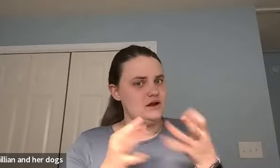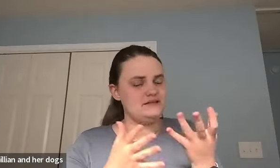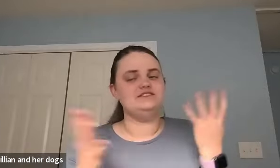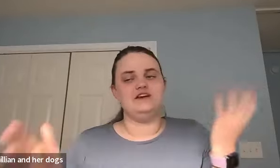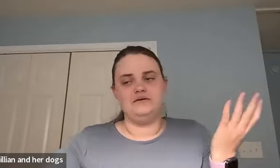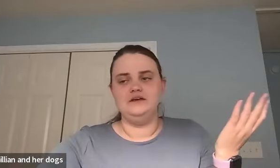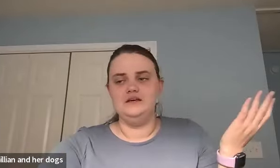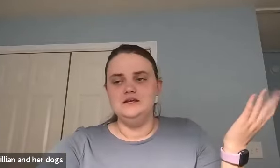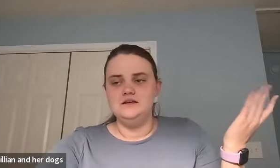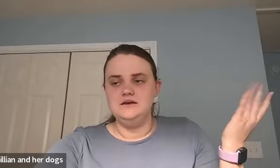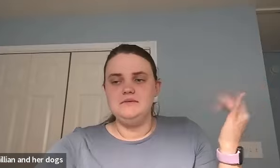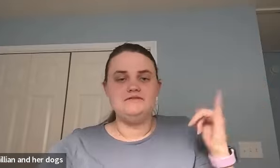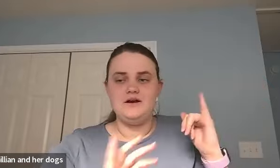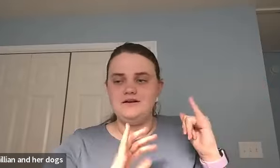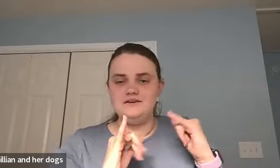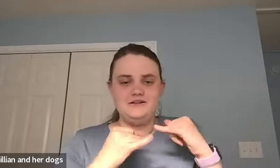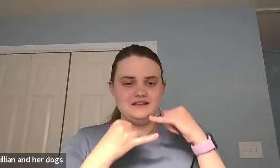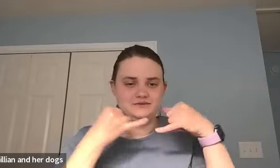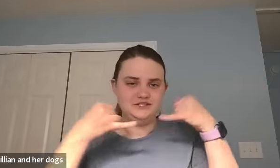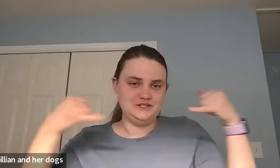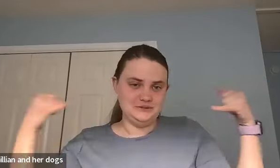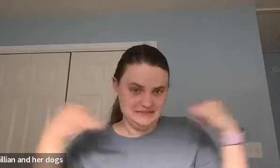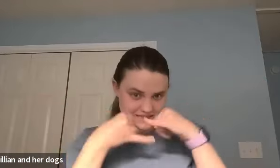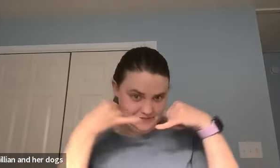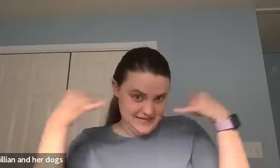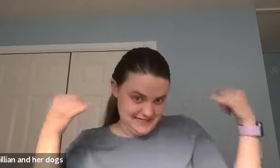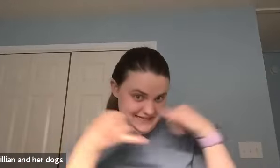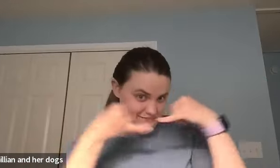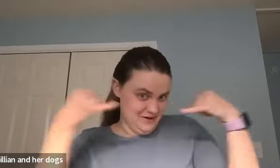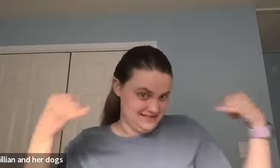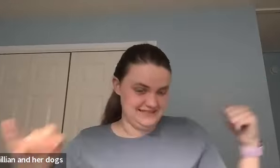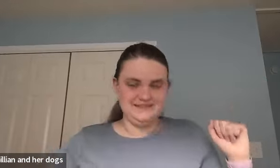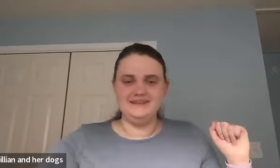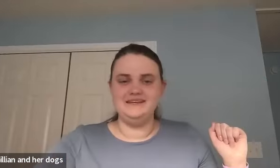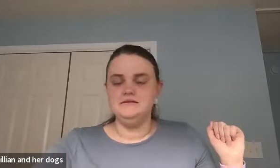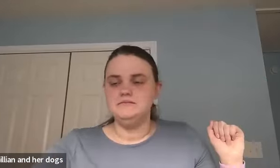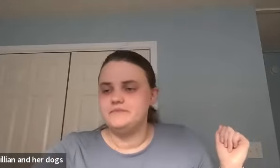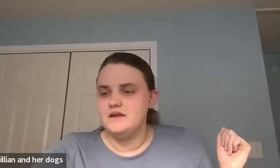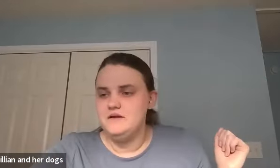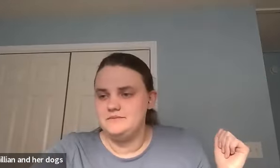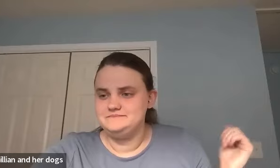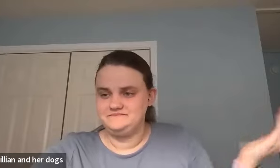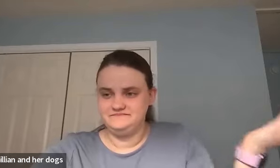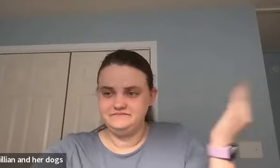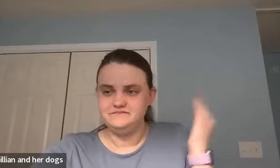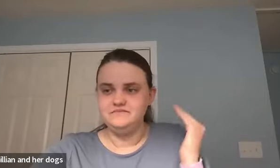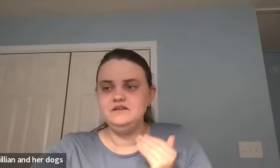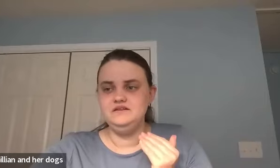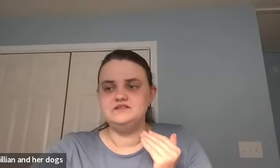it. So, but for our little class, we'll just do spaghetti and pasta. Okay. So